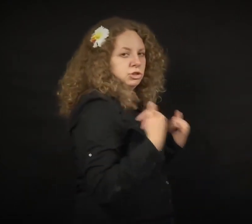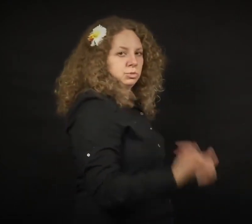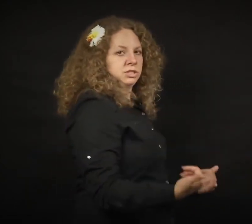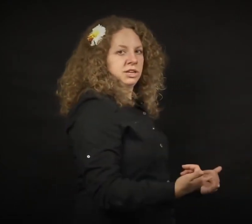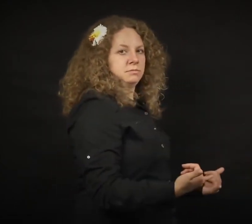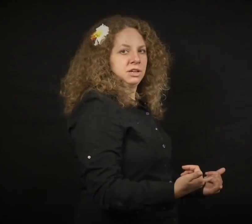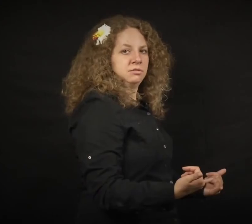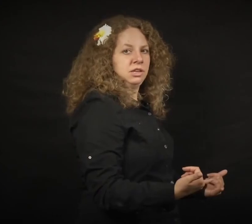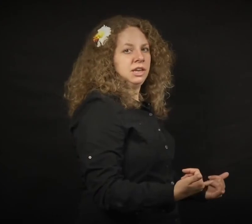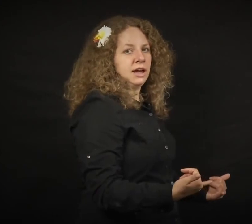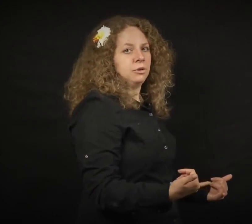Just one time down. Now.